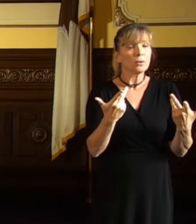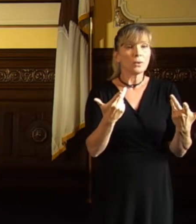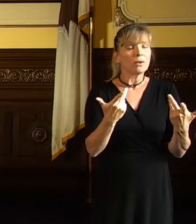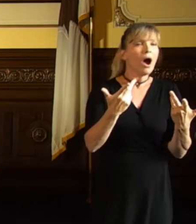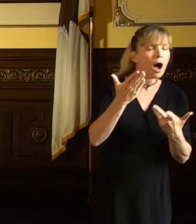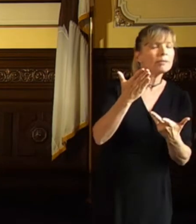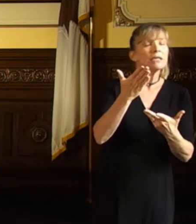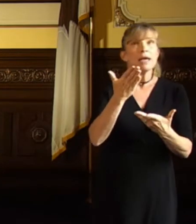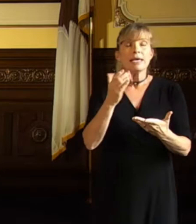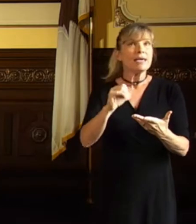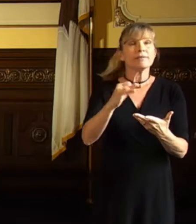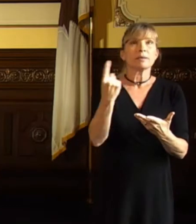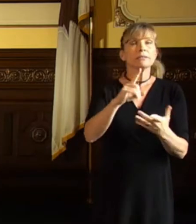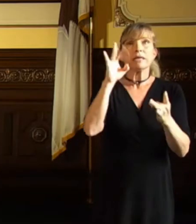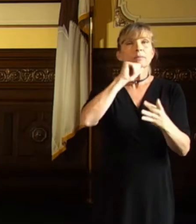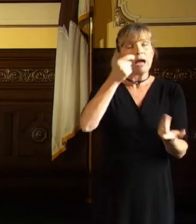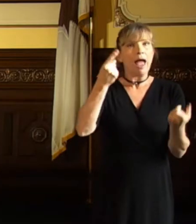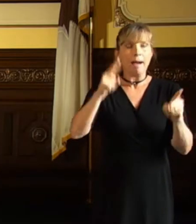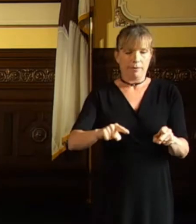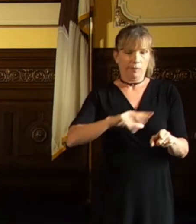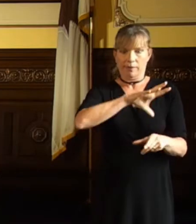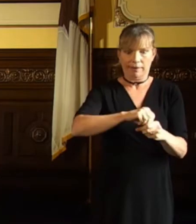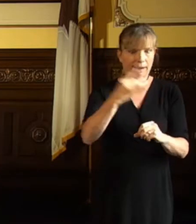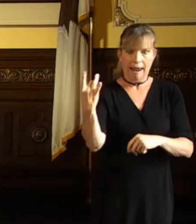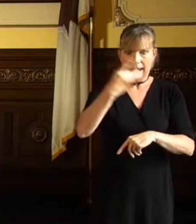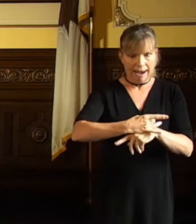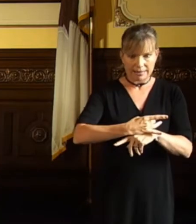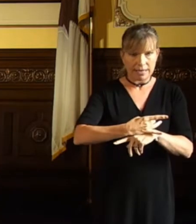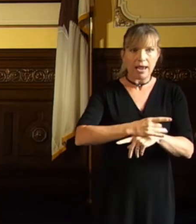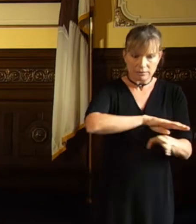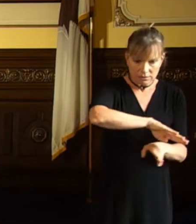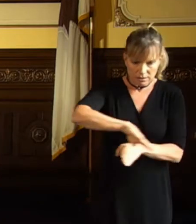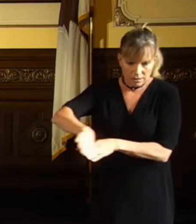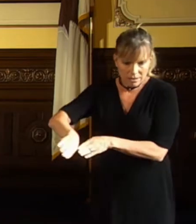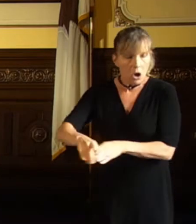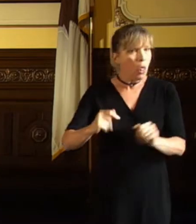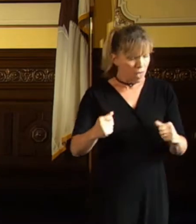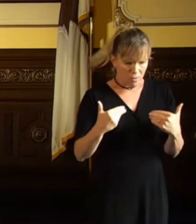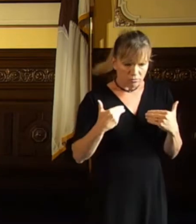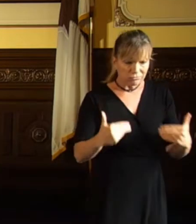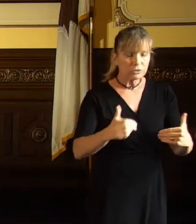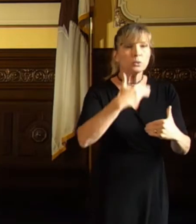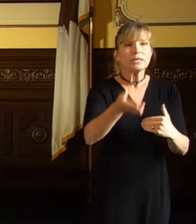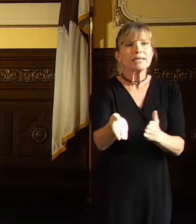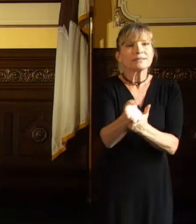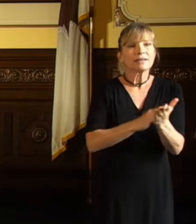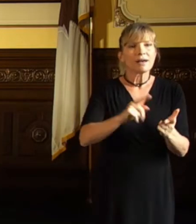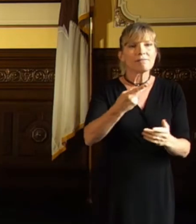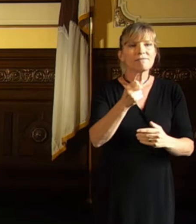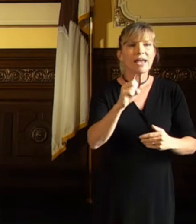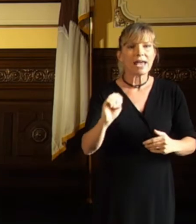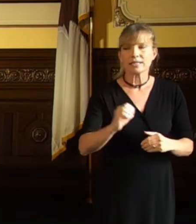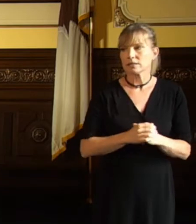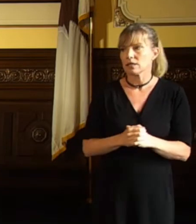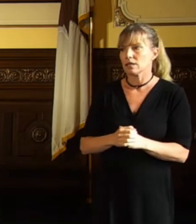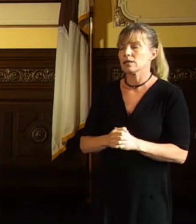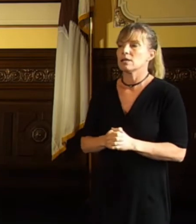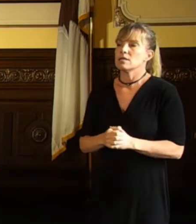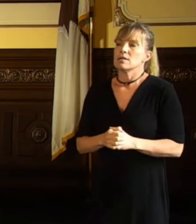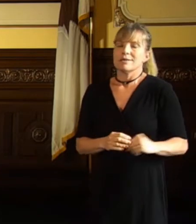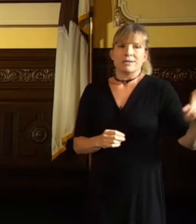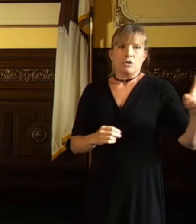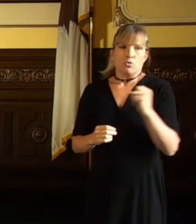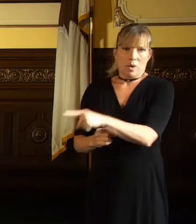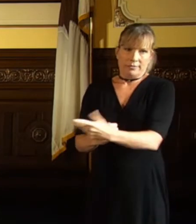barring some catastrophic thing that may happen in the next 8 days, will move into the next phase. Block Club wants to know